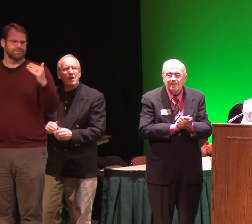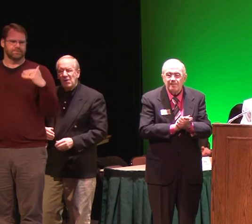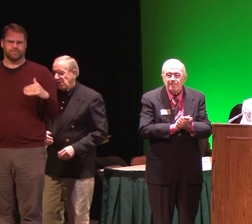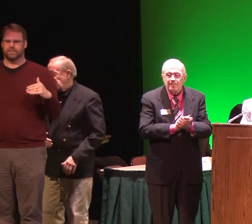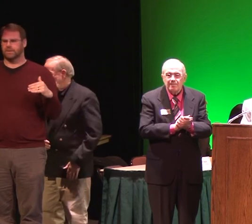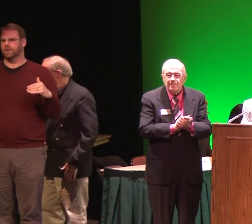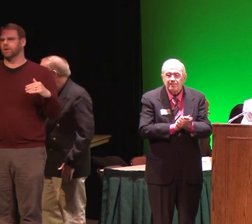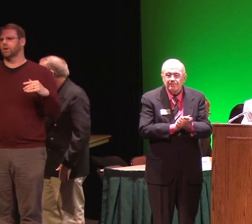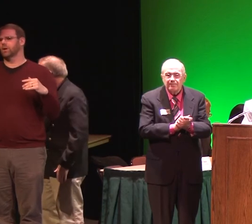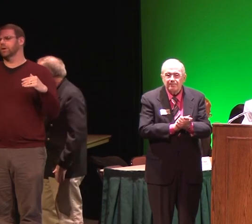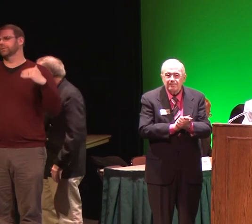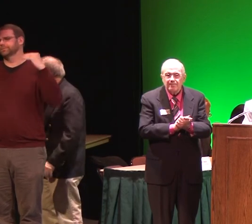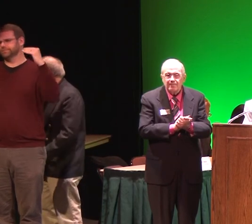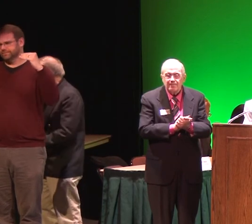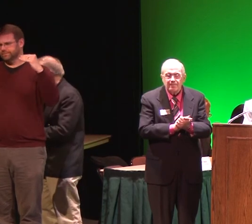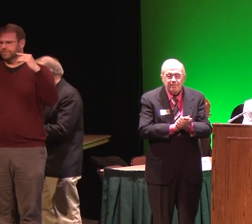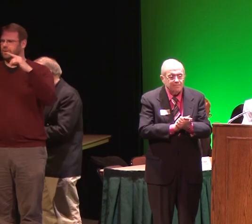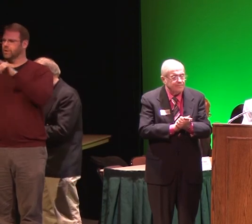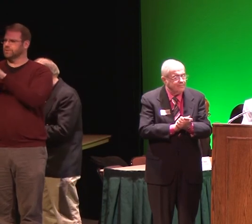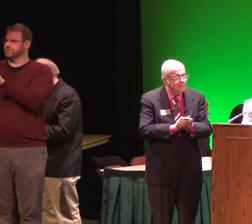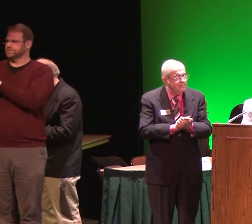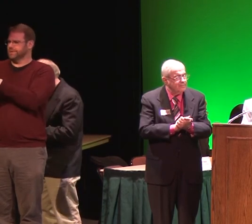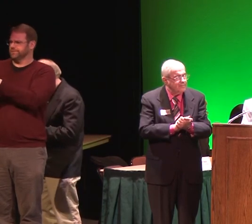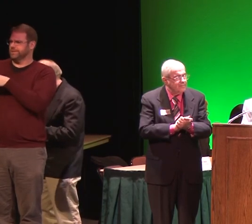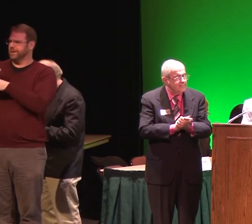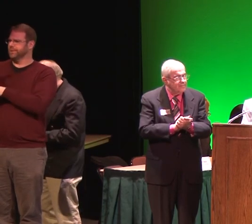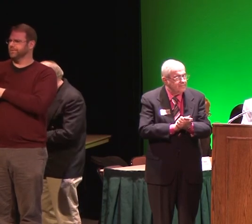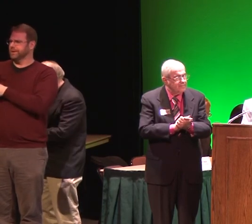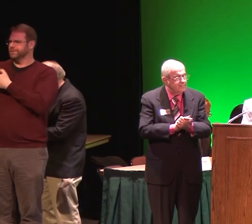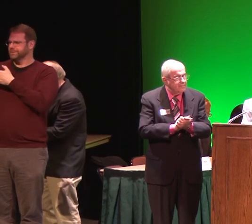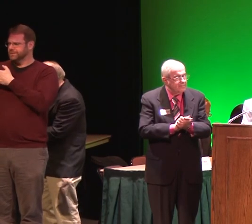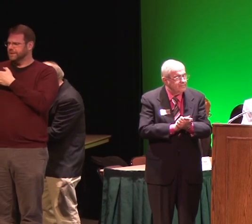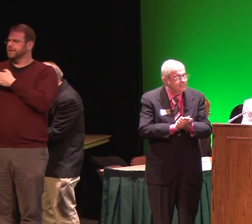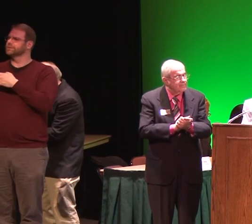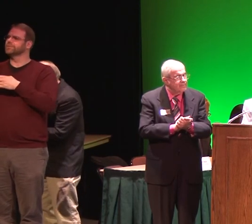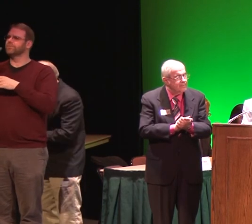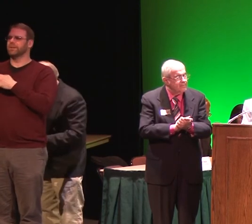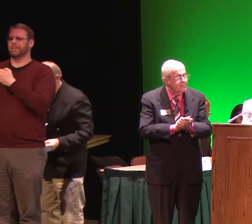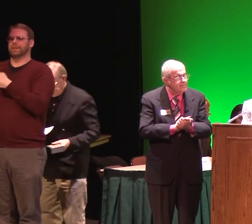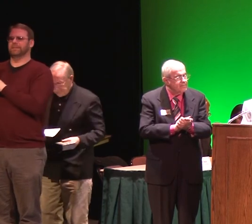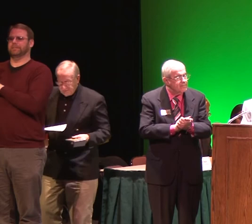And Isabel will also receive a $100 prize from Bay Coast Savings Bank.